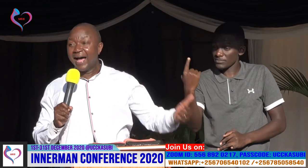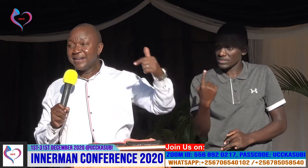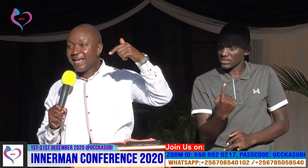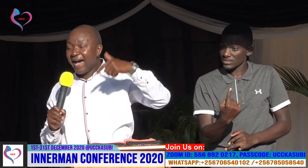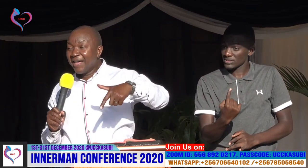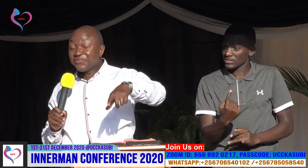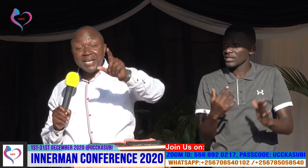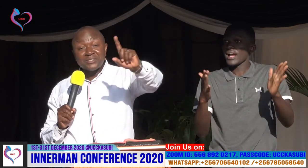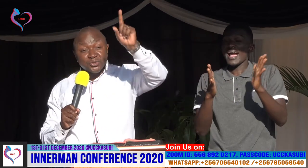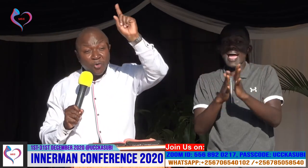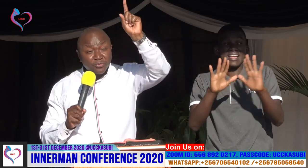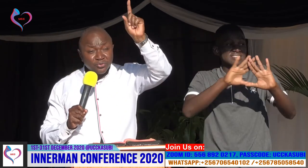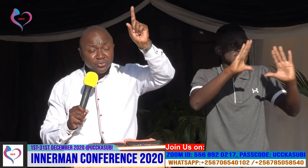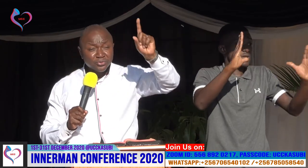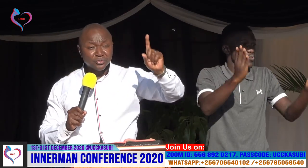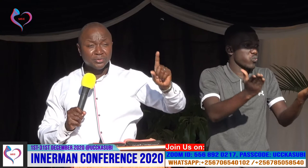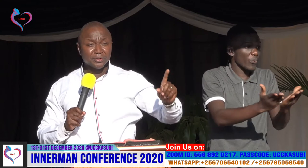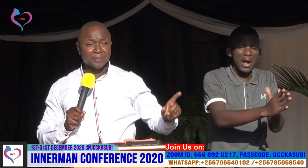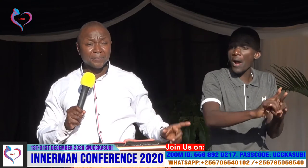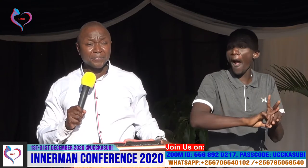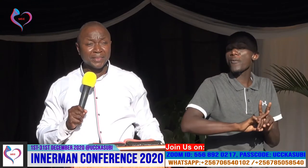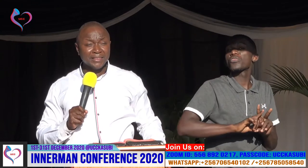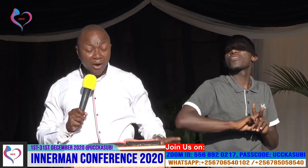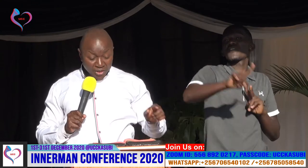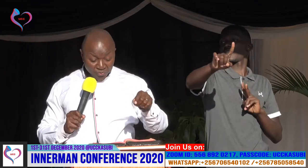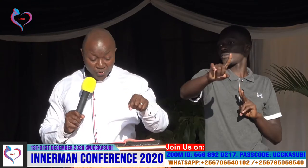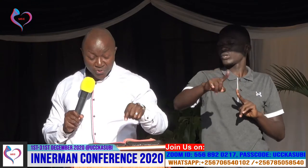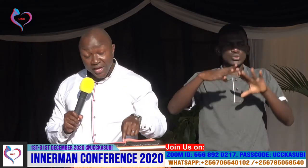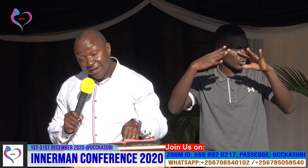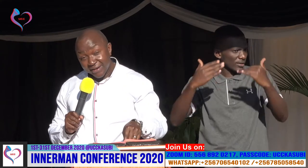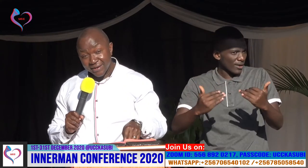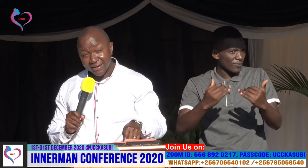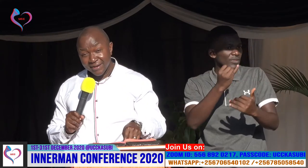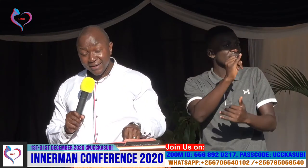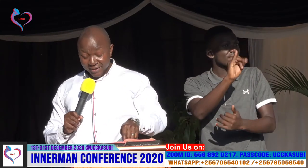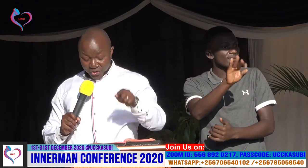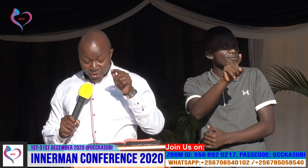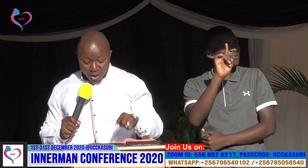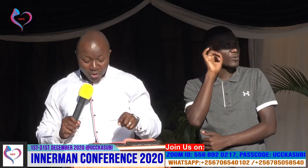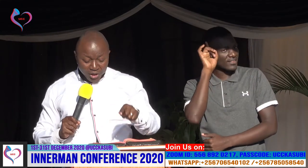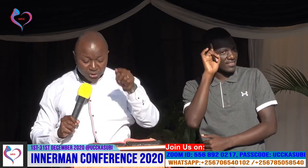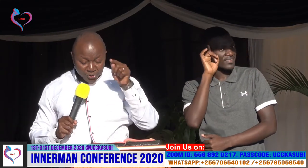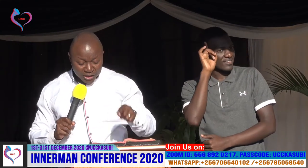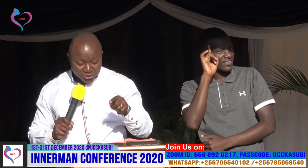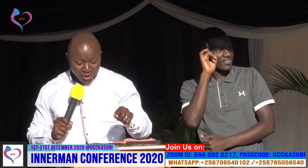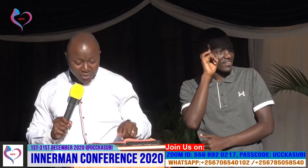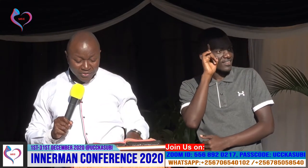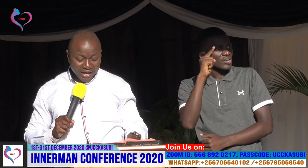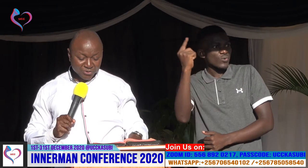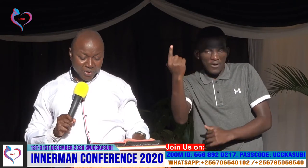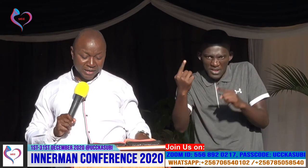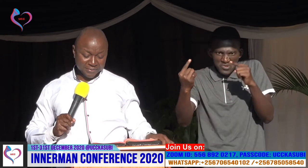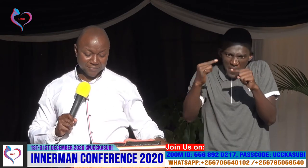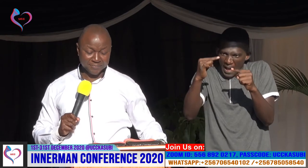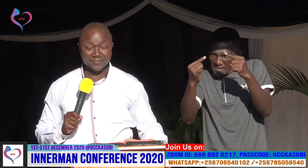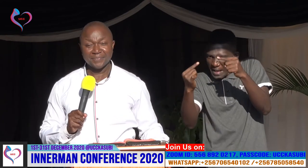alabisibwa. And the earth takes off. Nensi neduka. Now if you think kakati wabolo uza, you are going to reason with